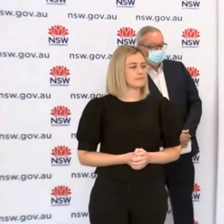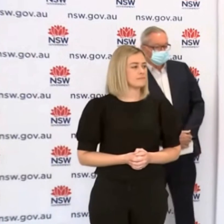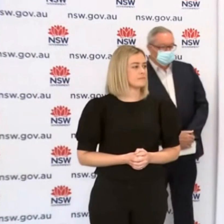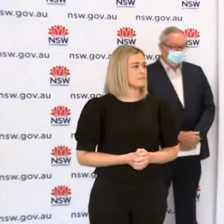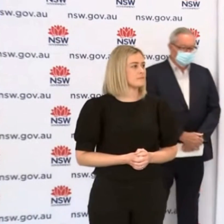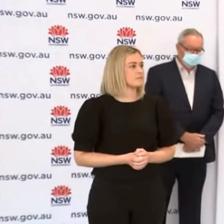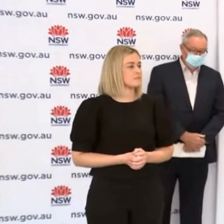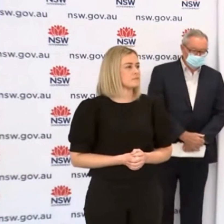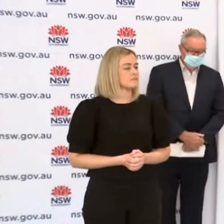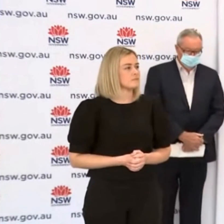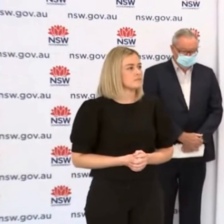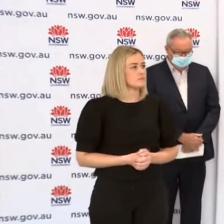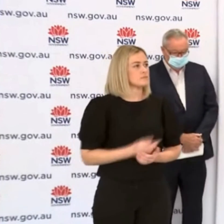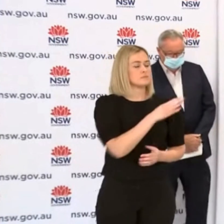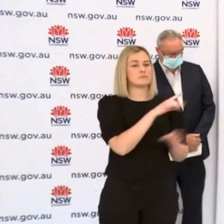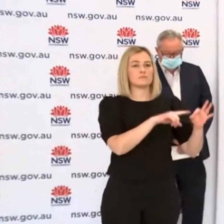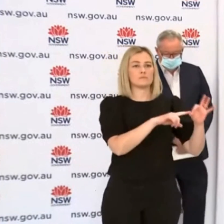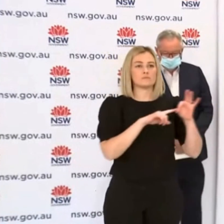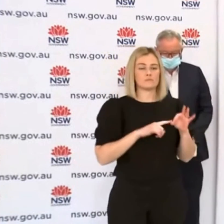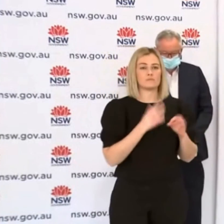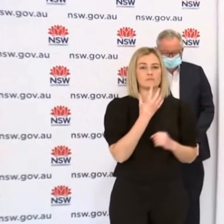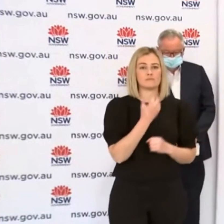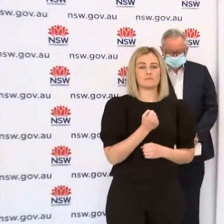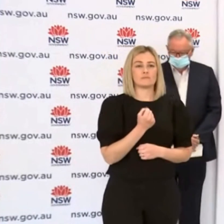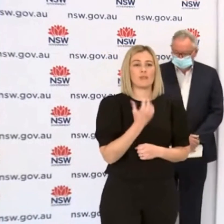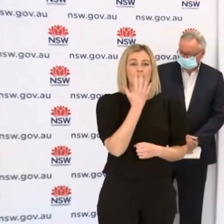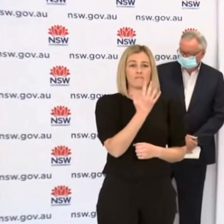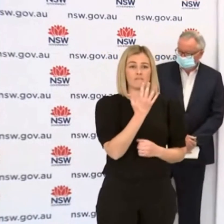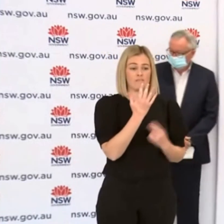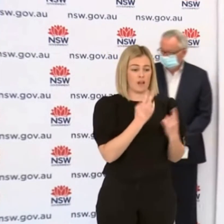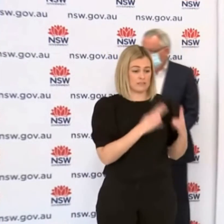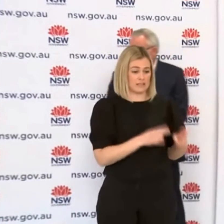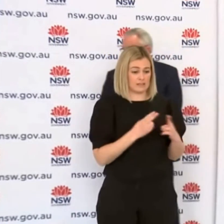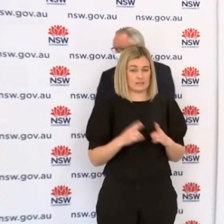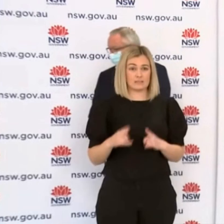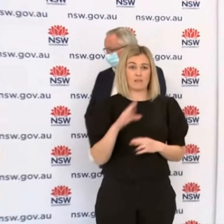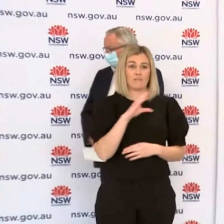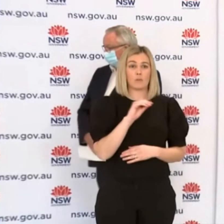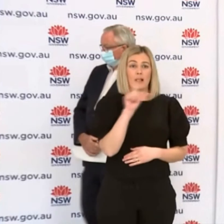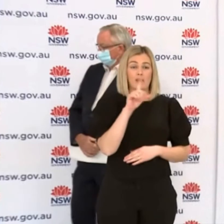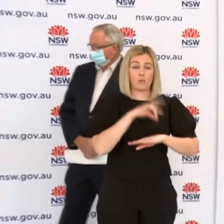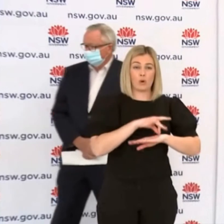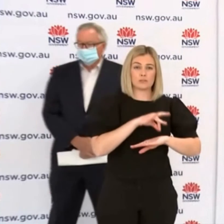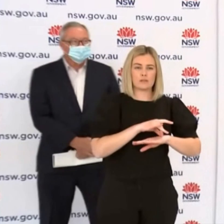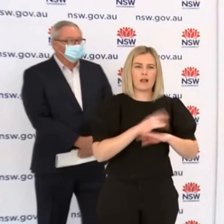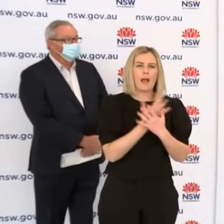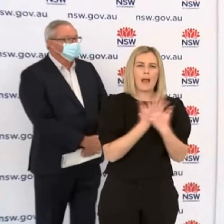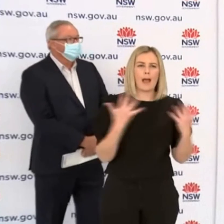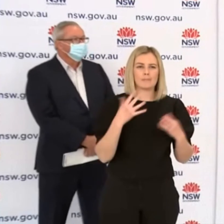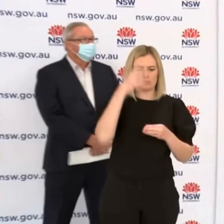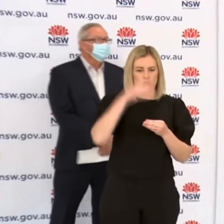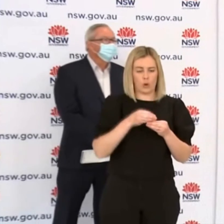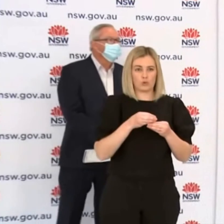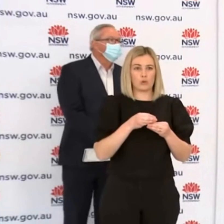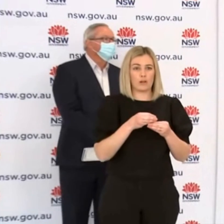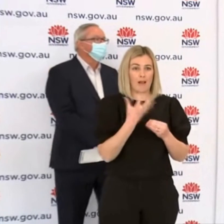there have now been 5 deaths in patients who've caught the virus at Liverpool Hospital. Would you be able to tell us how many patients total have been infected within that hospital?